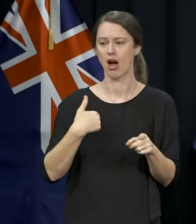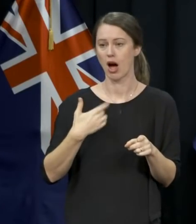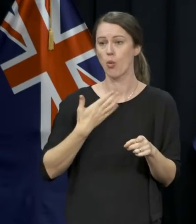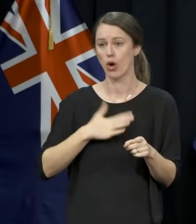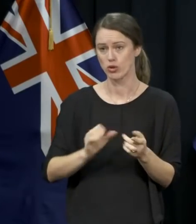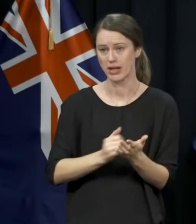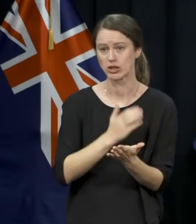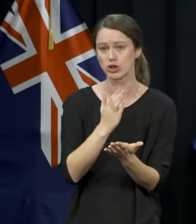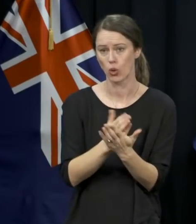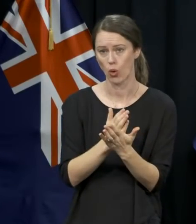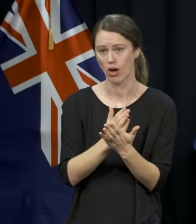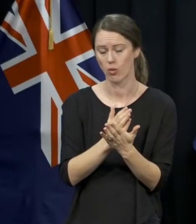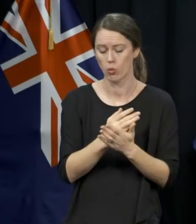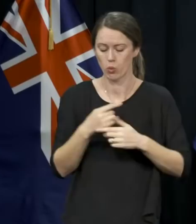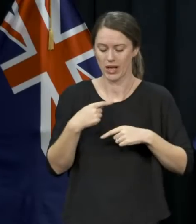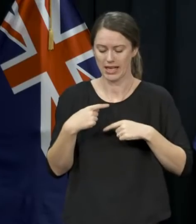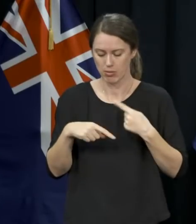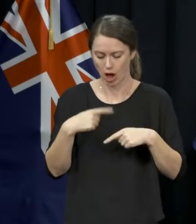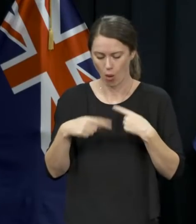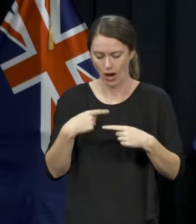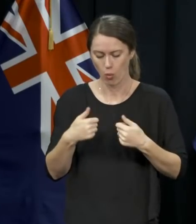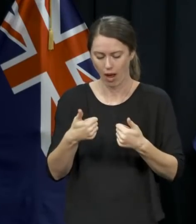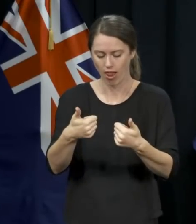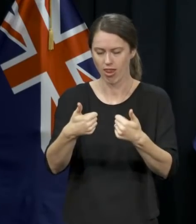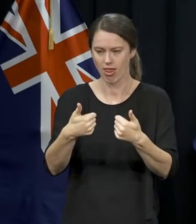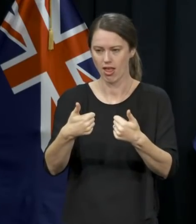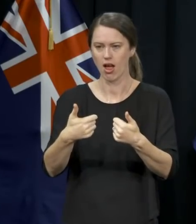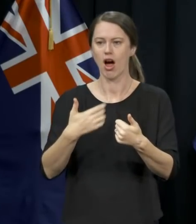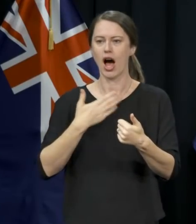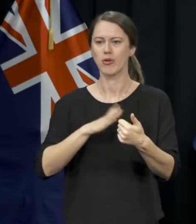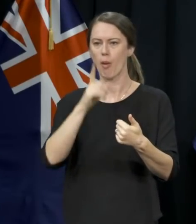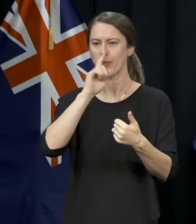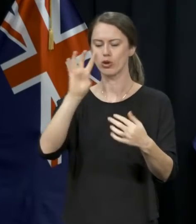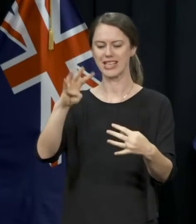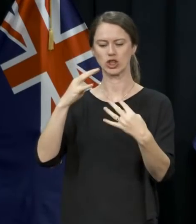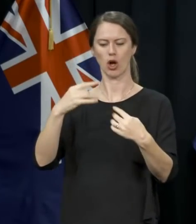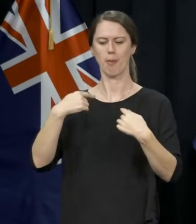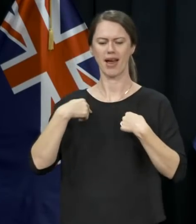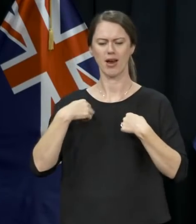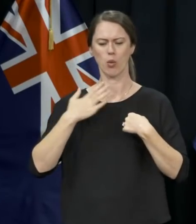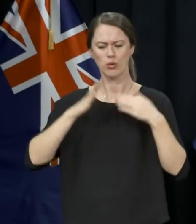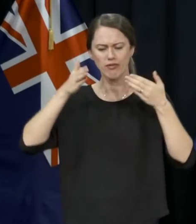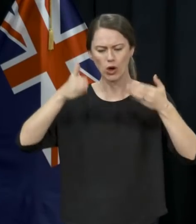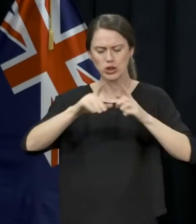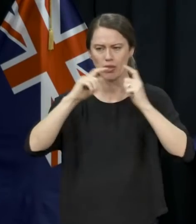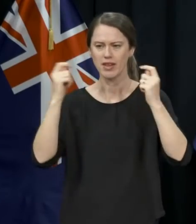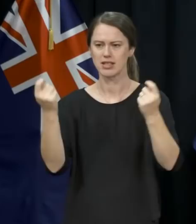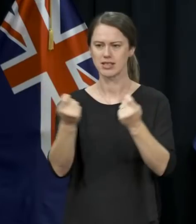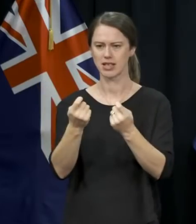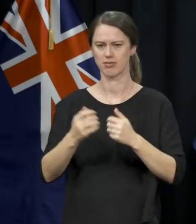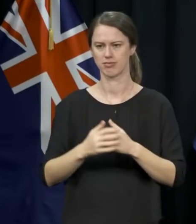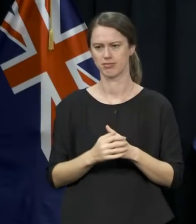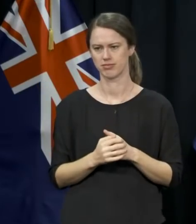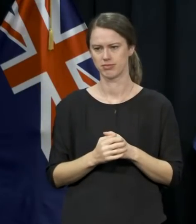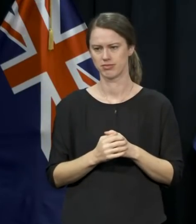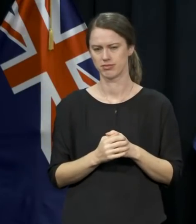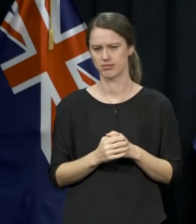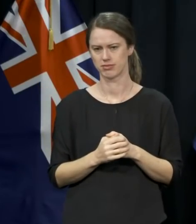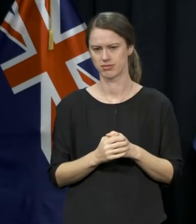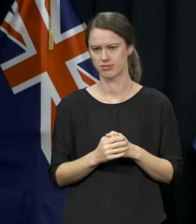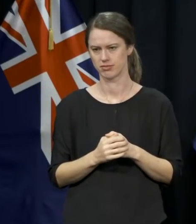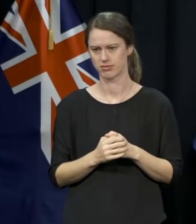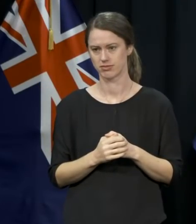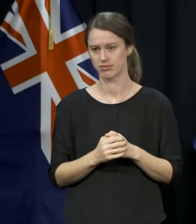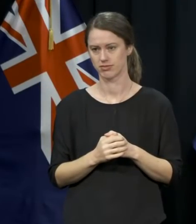to make sure that we're on a stable platform going forward. I don't want to be a distraction from that response. I want to put the team first. That was a kind why of are you key, making that that was a key